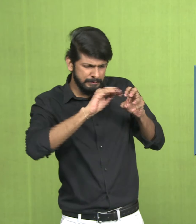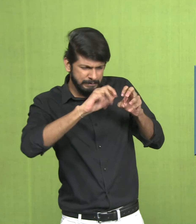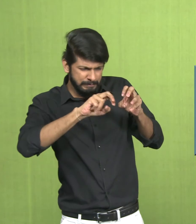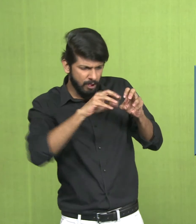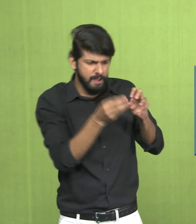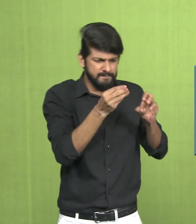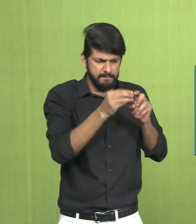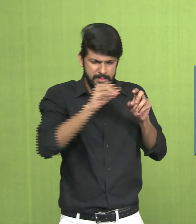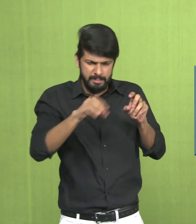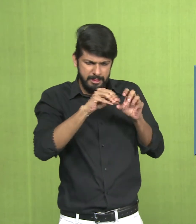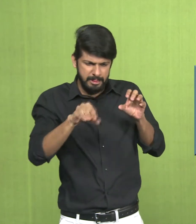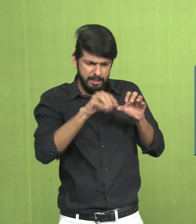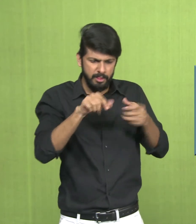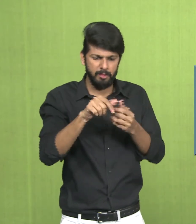were made, basically the metal was